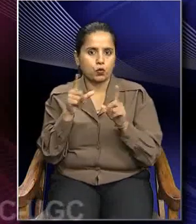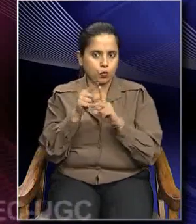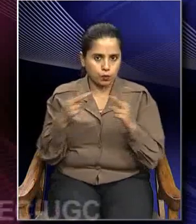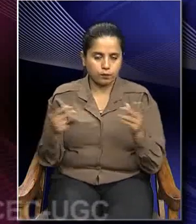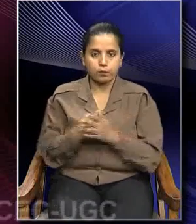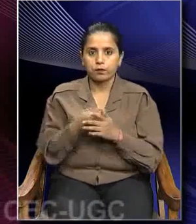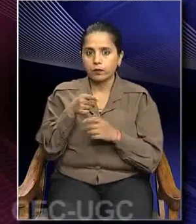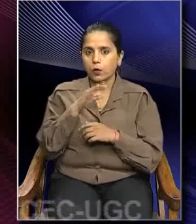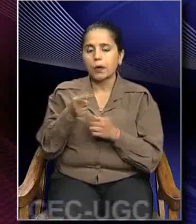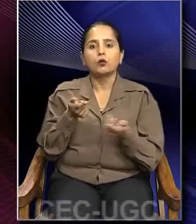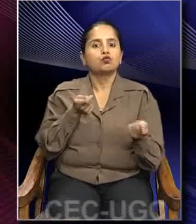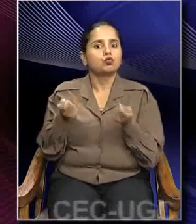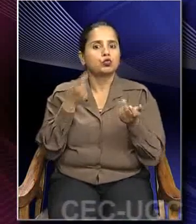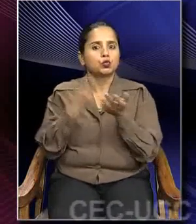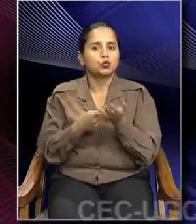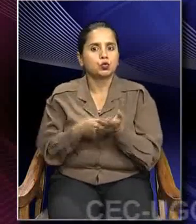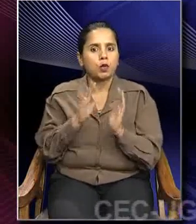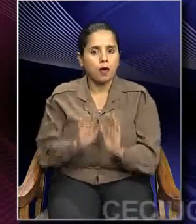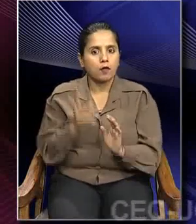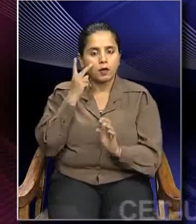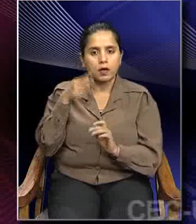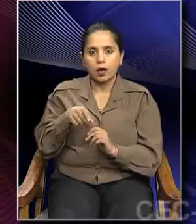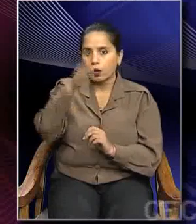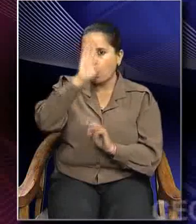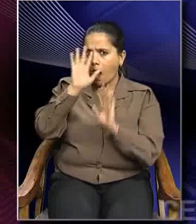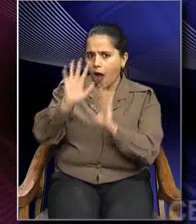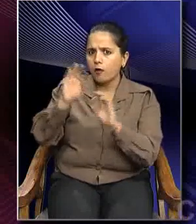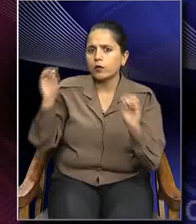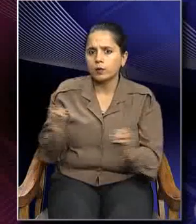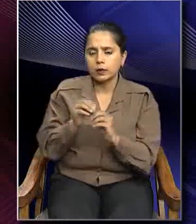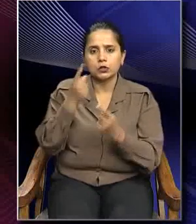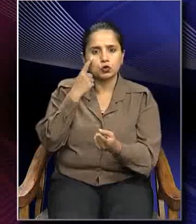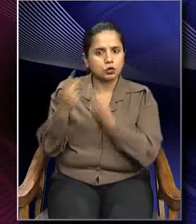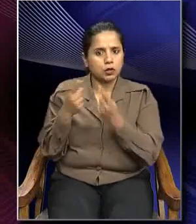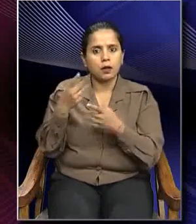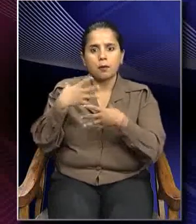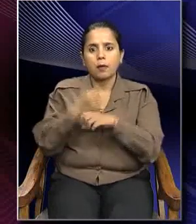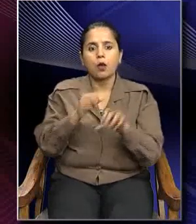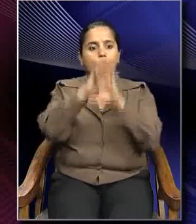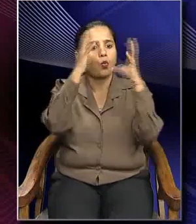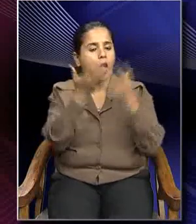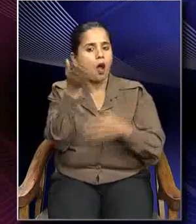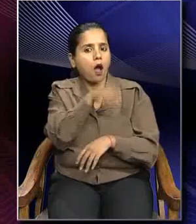Hence, they ruled out the existence of God behind the creation of the world.